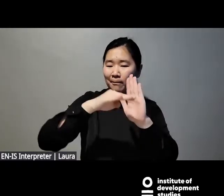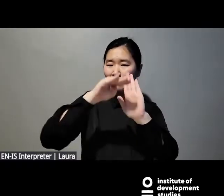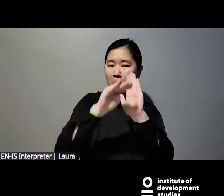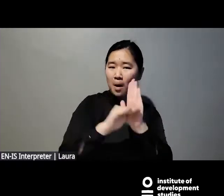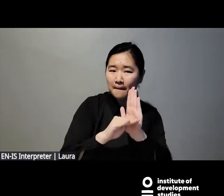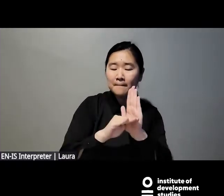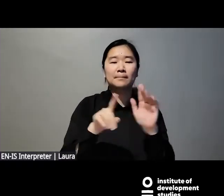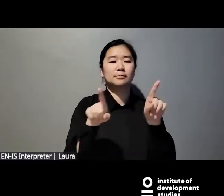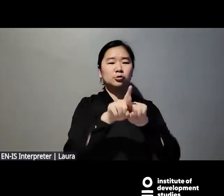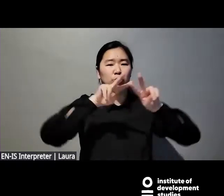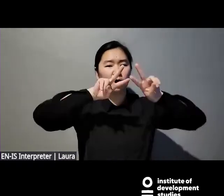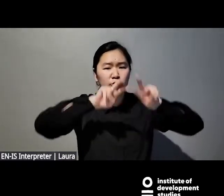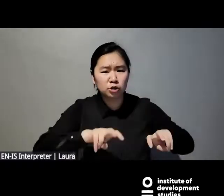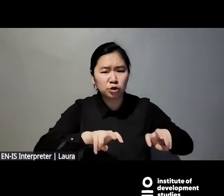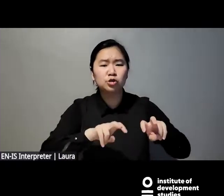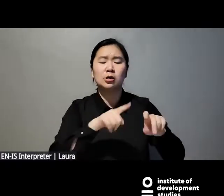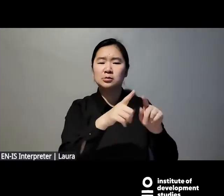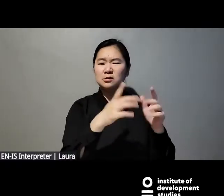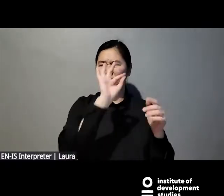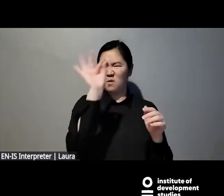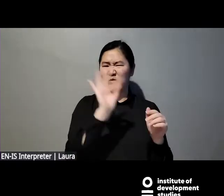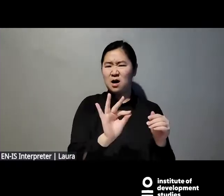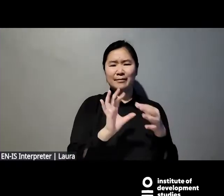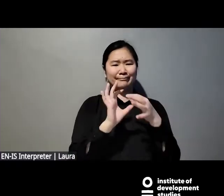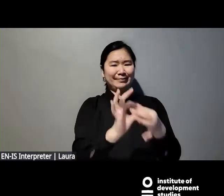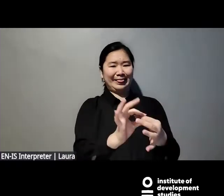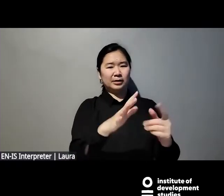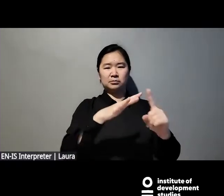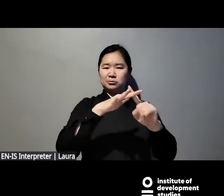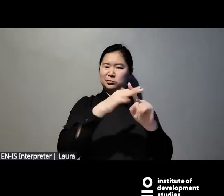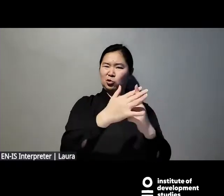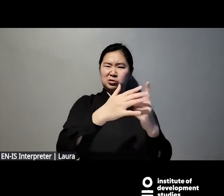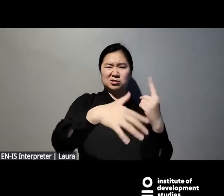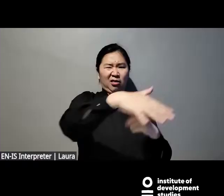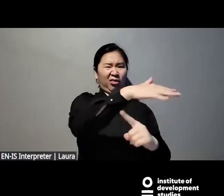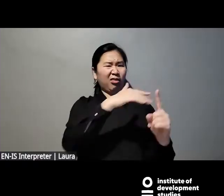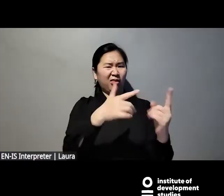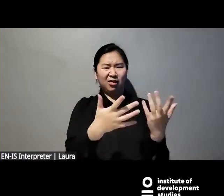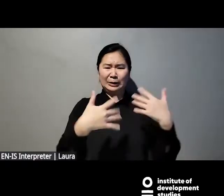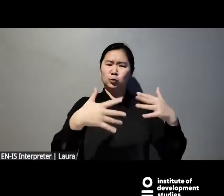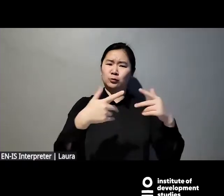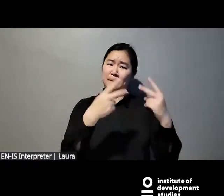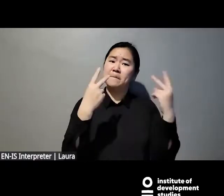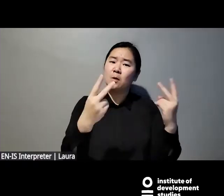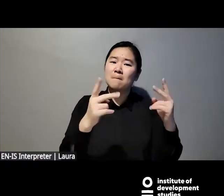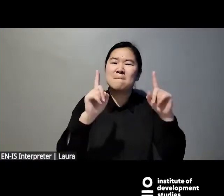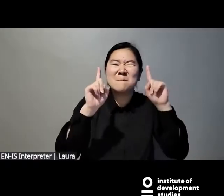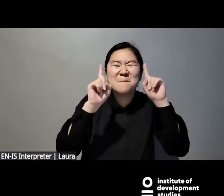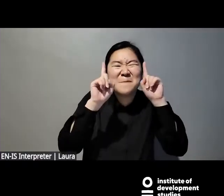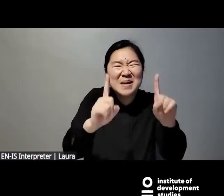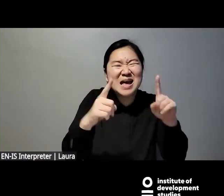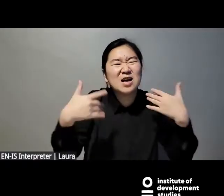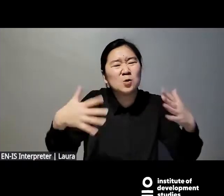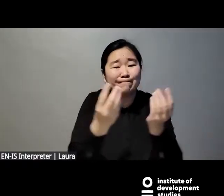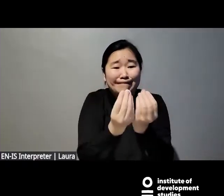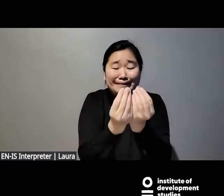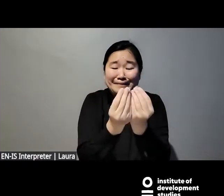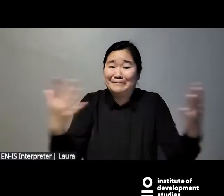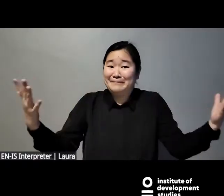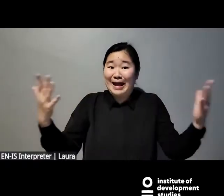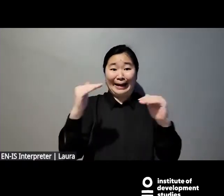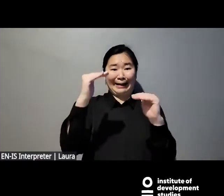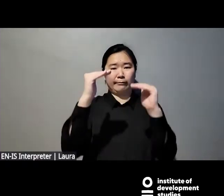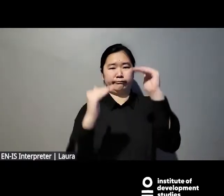draw on some of the evidence from inclusive futures across Bangladesh, Kenya, Tanzania, Nepal,